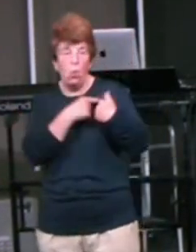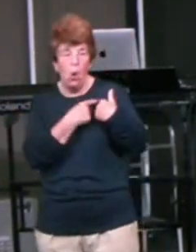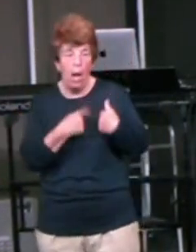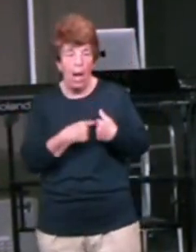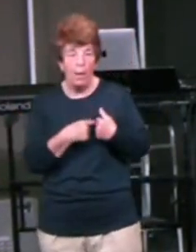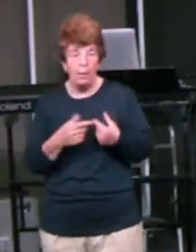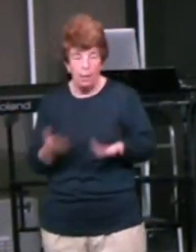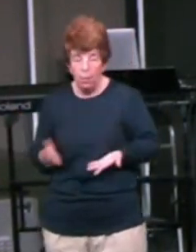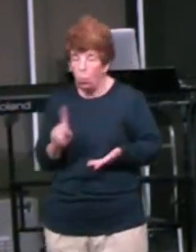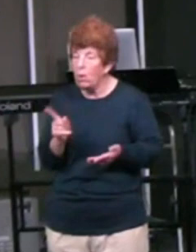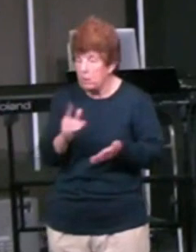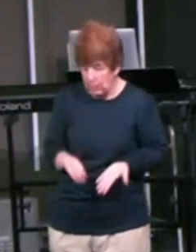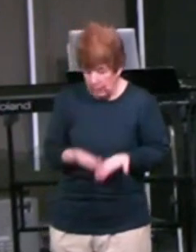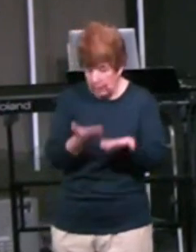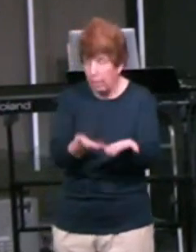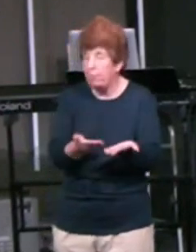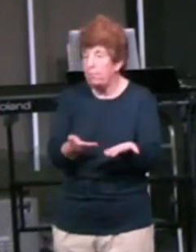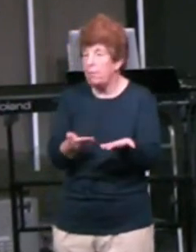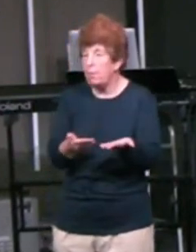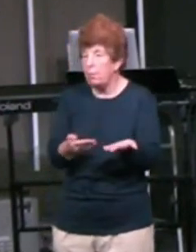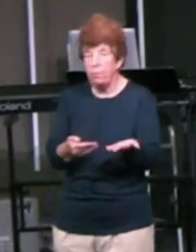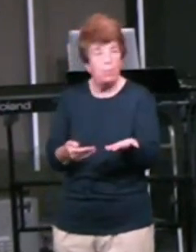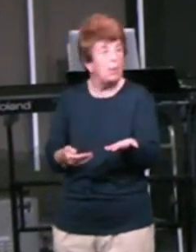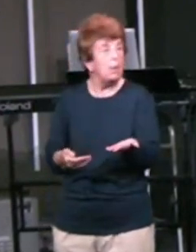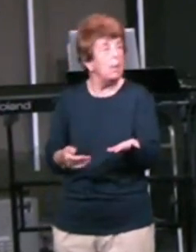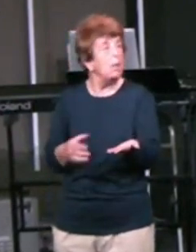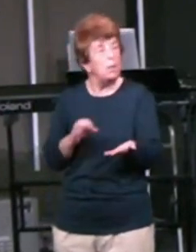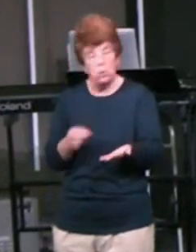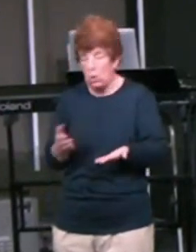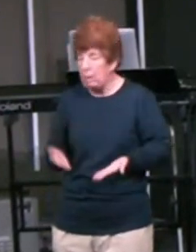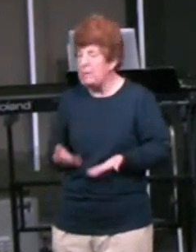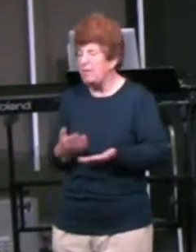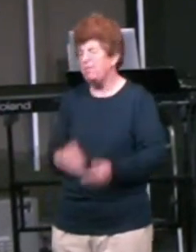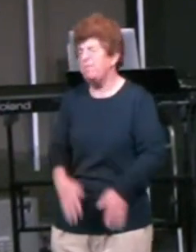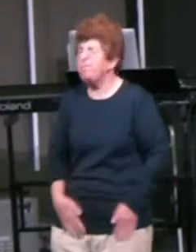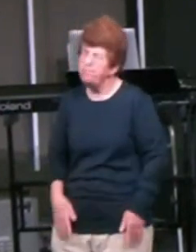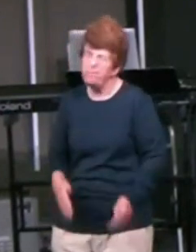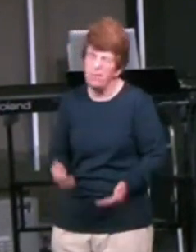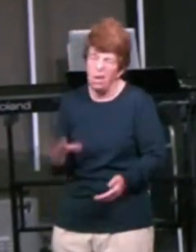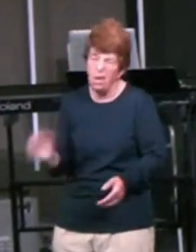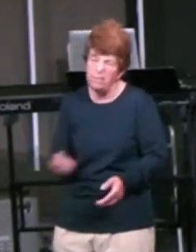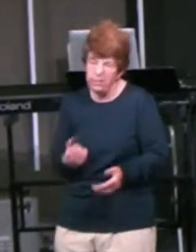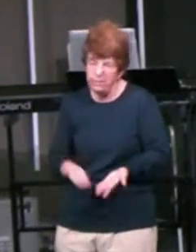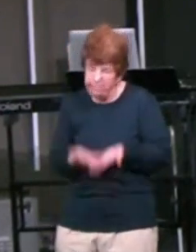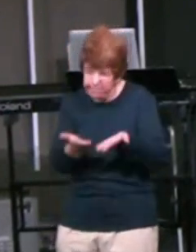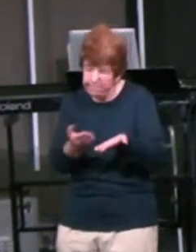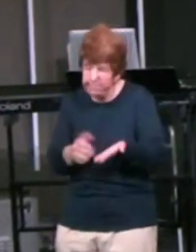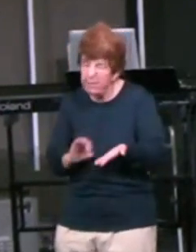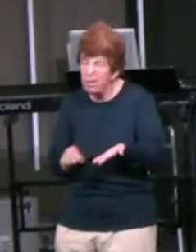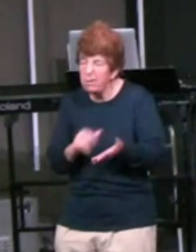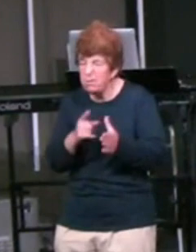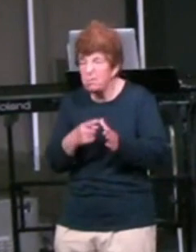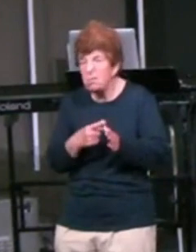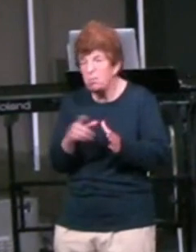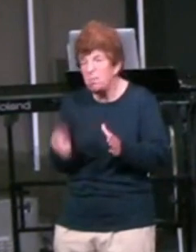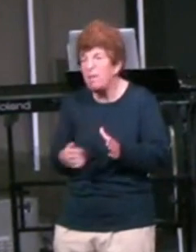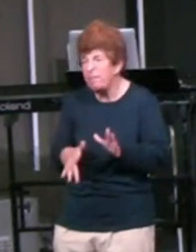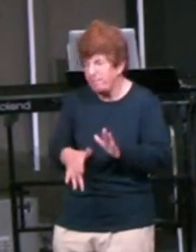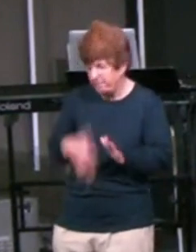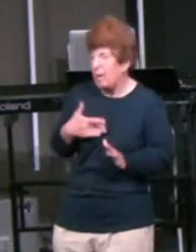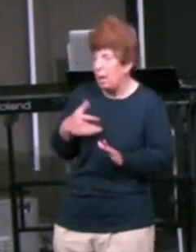how much to give. And don't give reluctantly or in response to